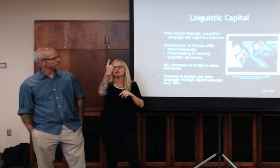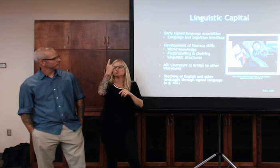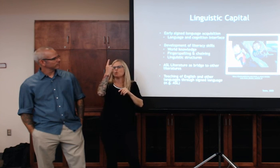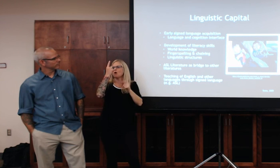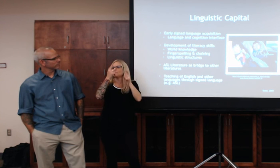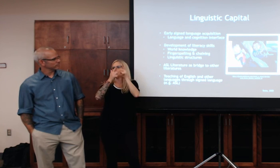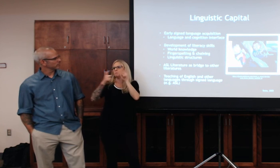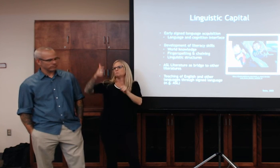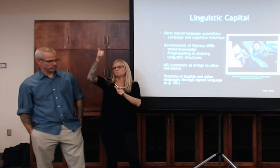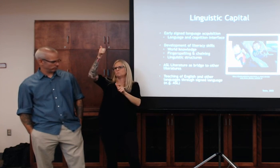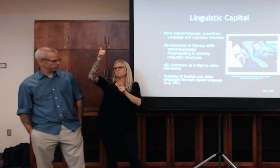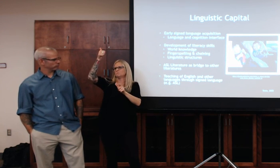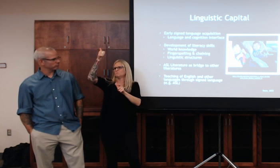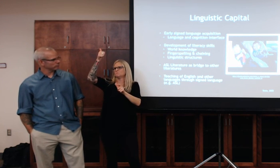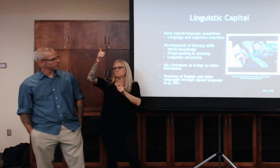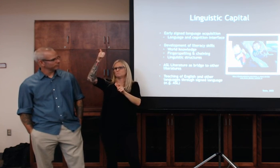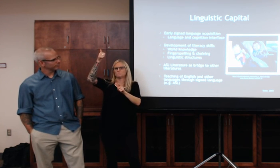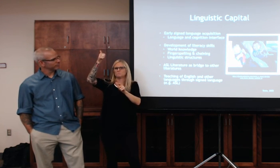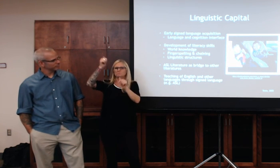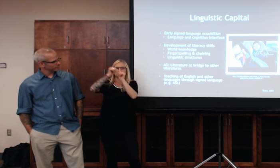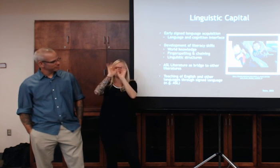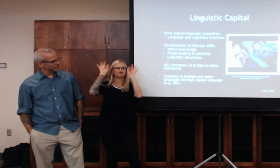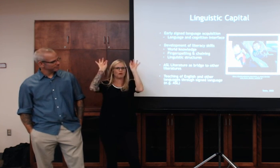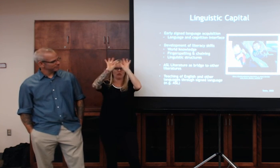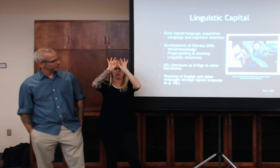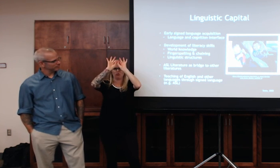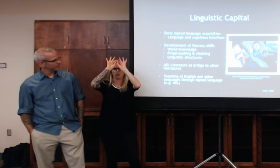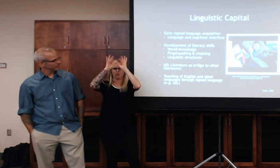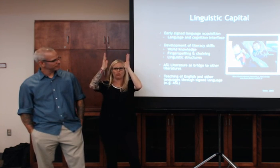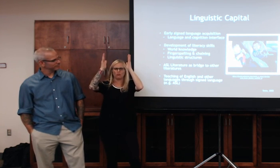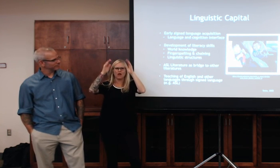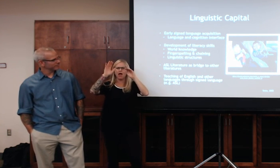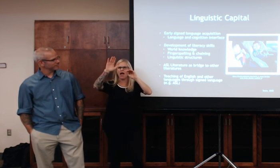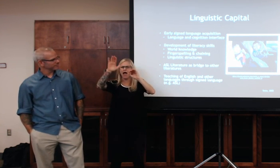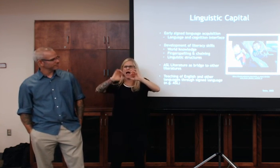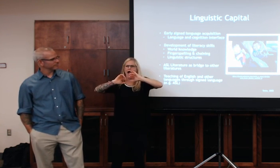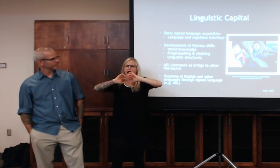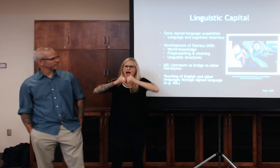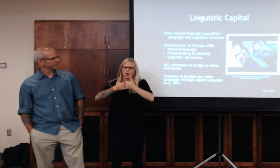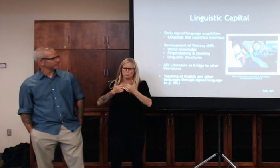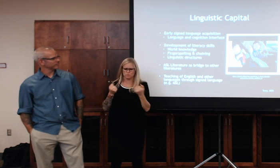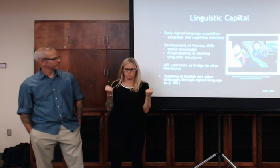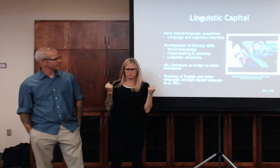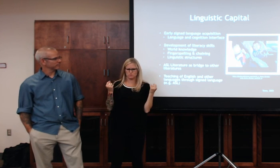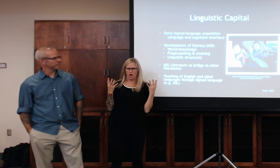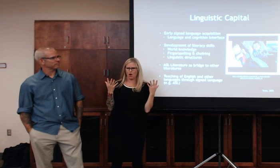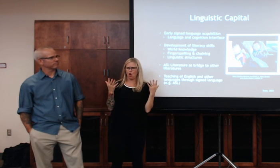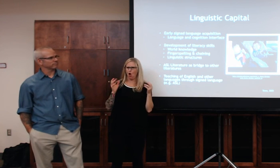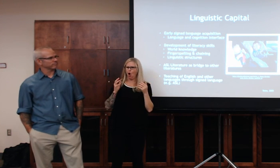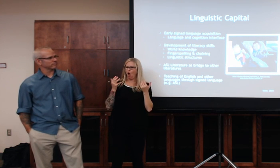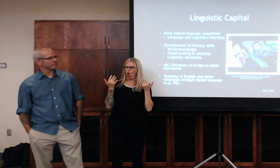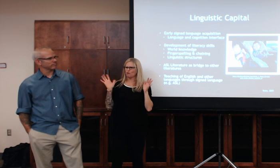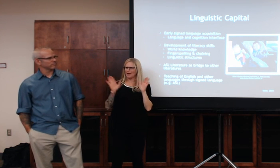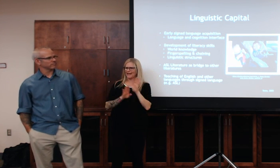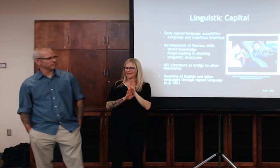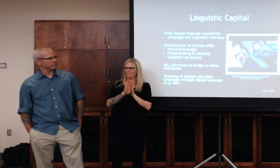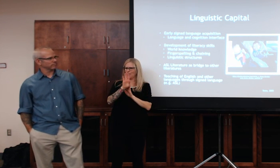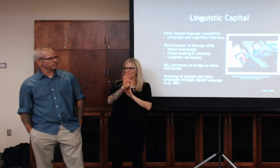I think this is one of the most critical items. How signs